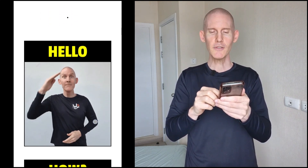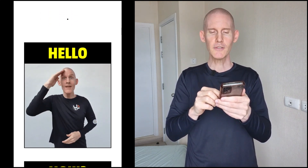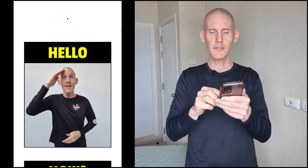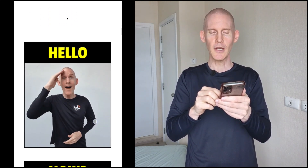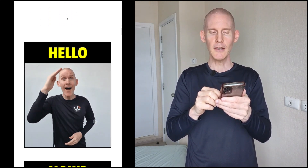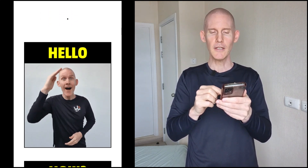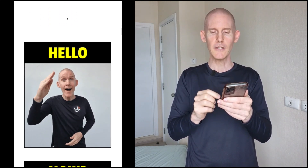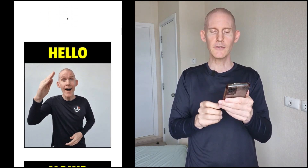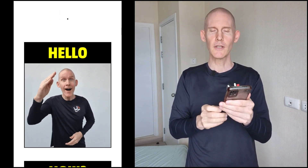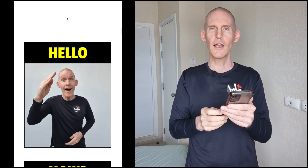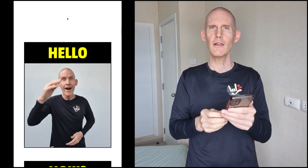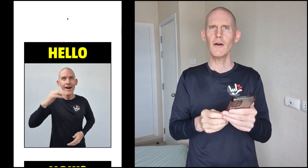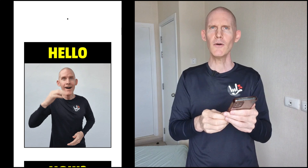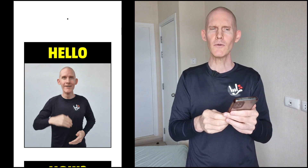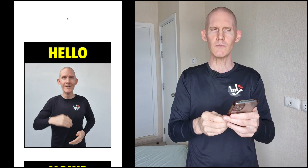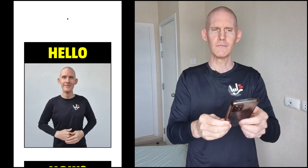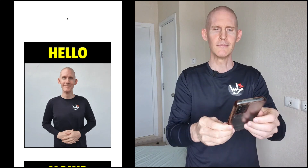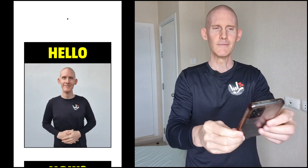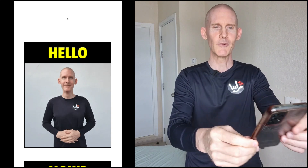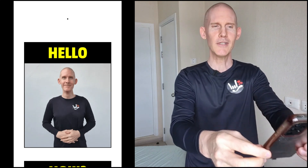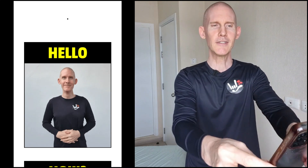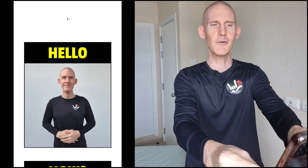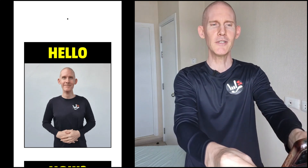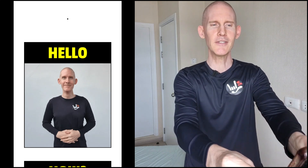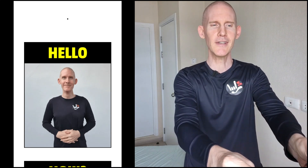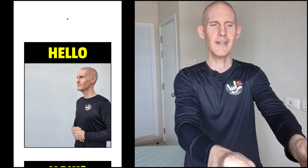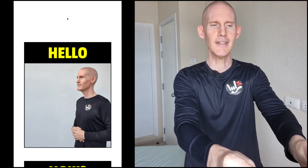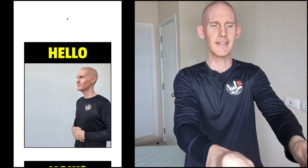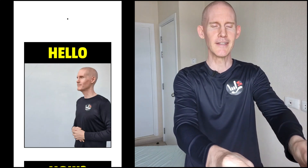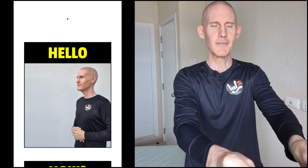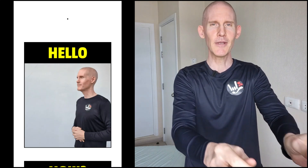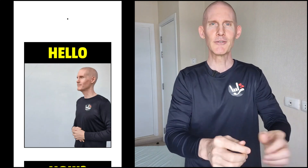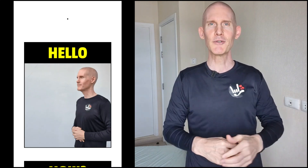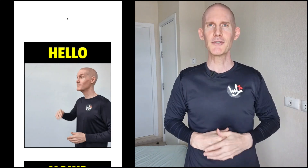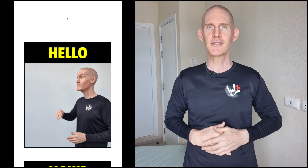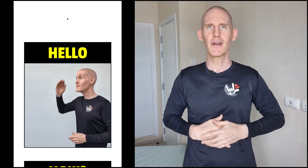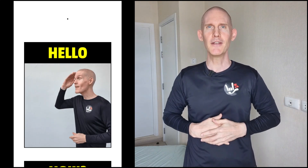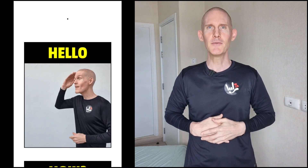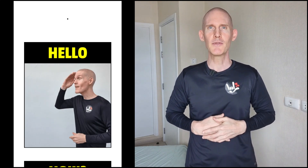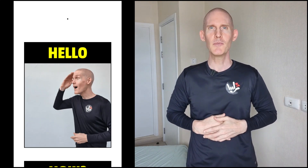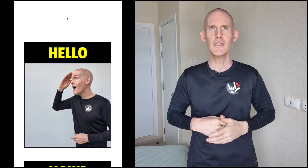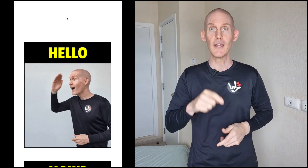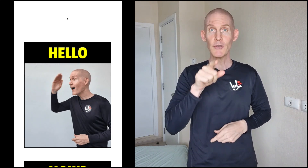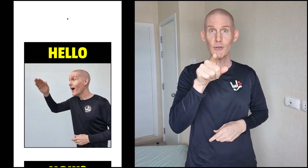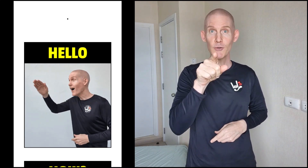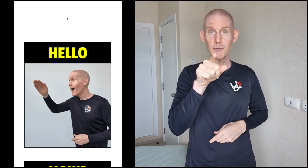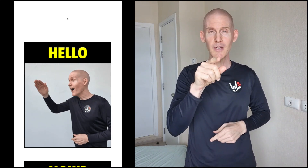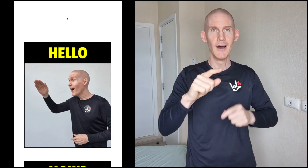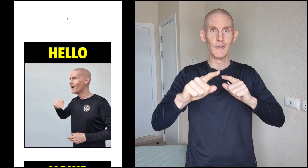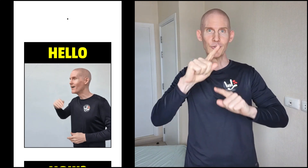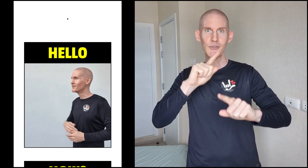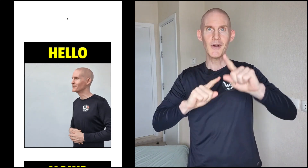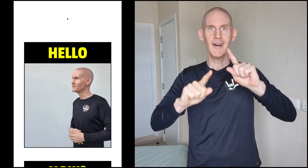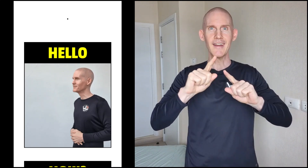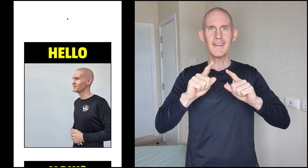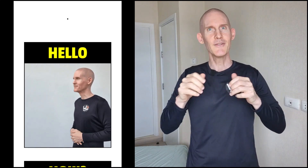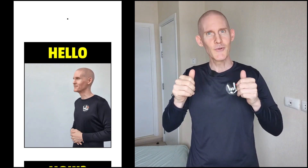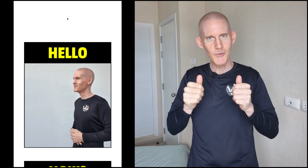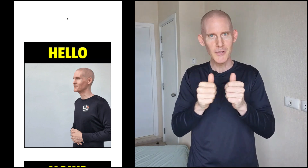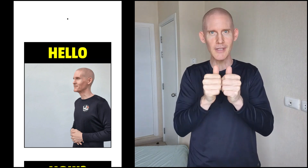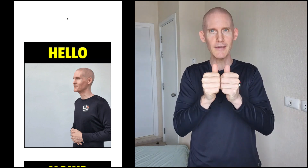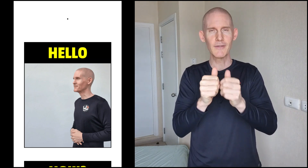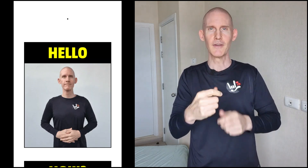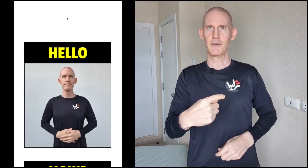the first sign is hello. What do you say we sign it? Make sure you're signing with me. You